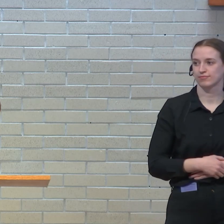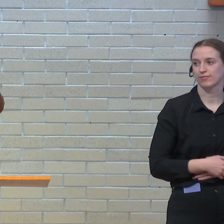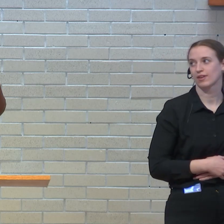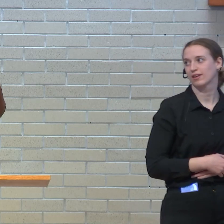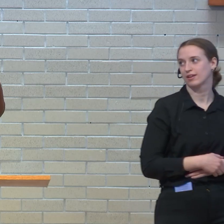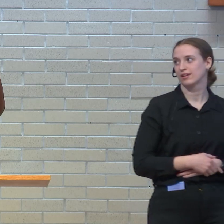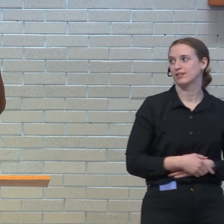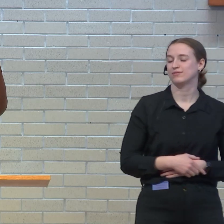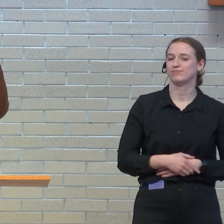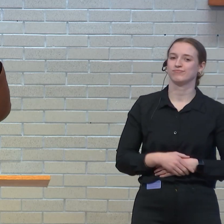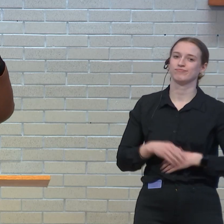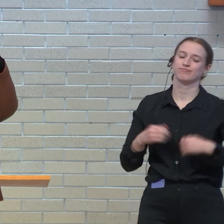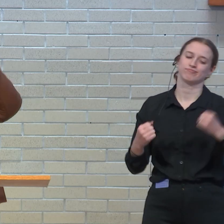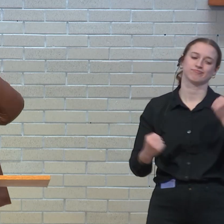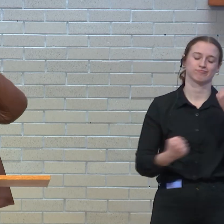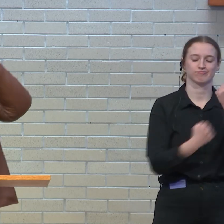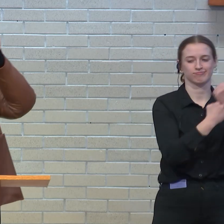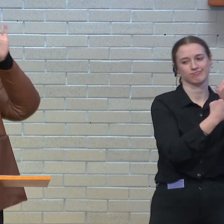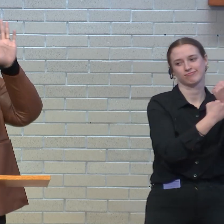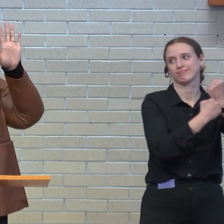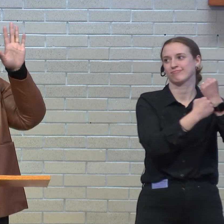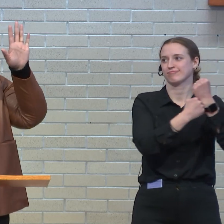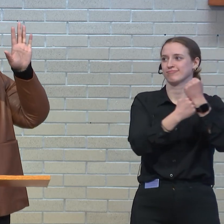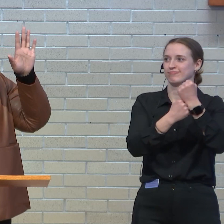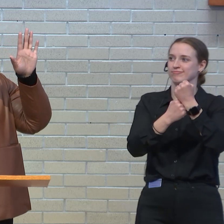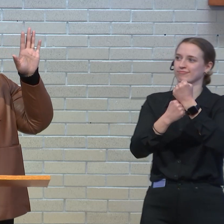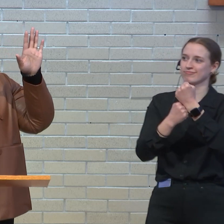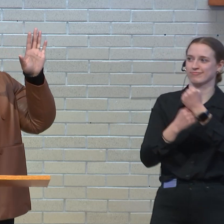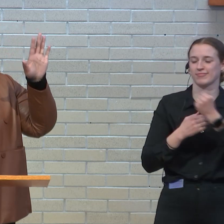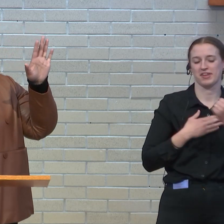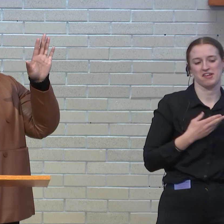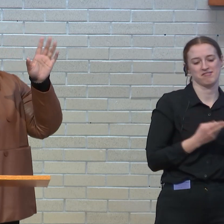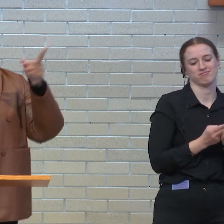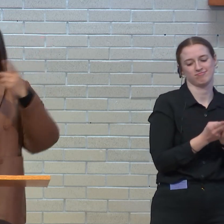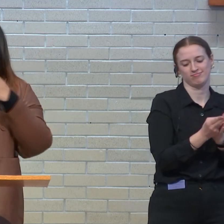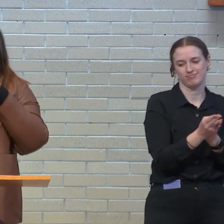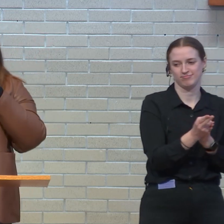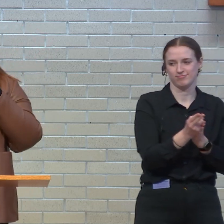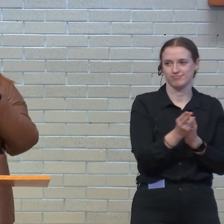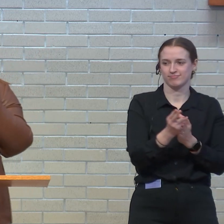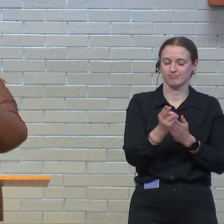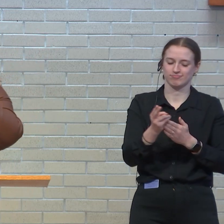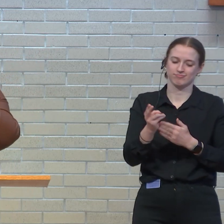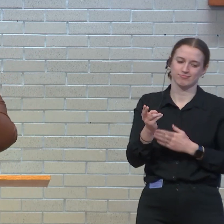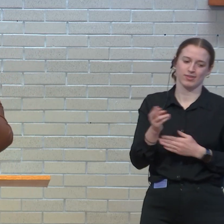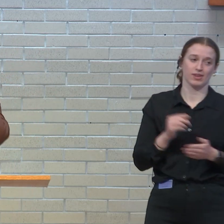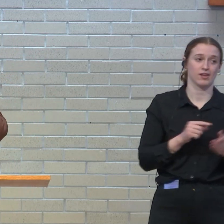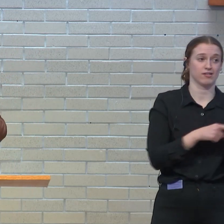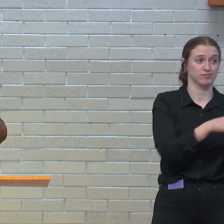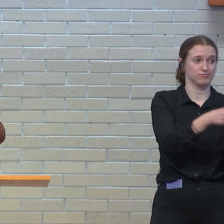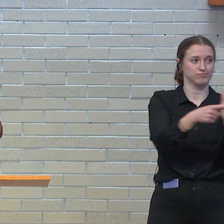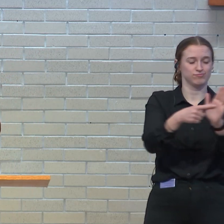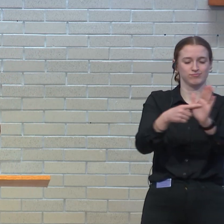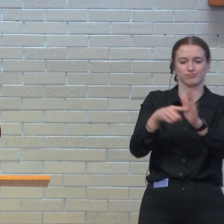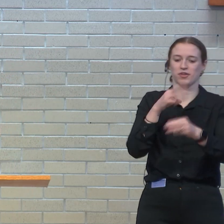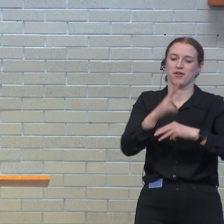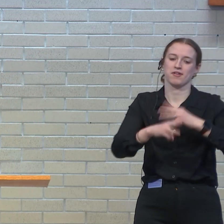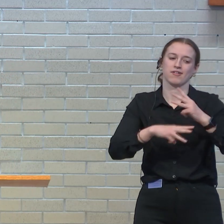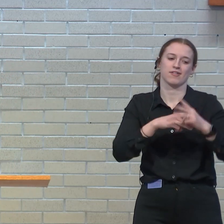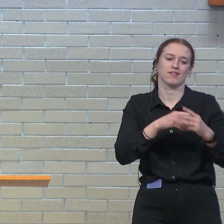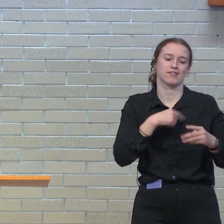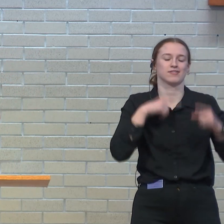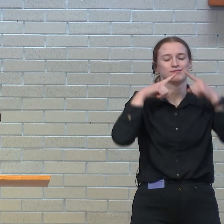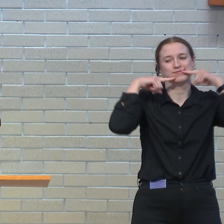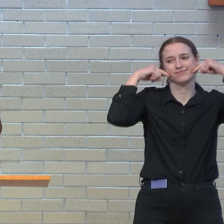up for your rights. Keep shining your light and show the world your